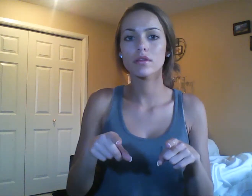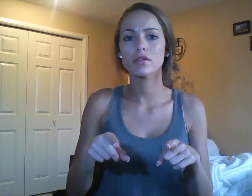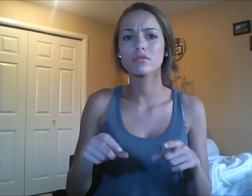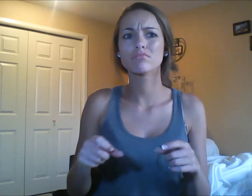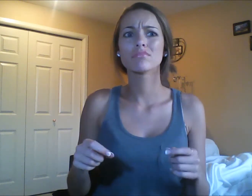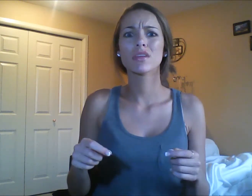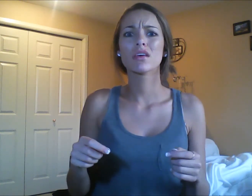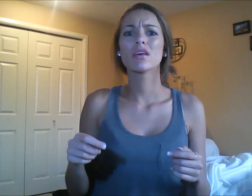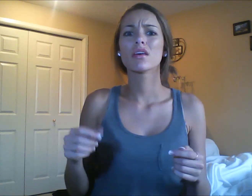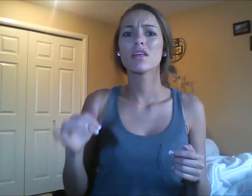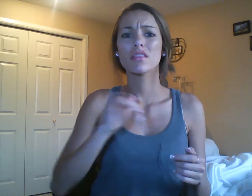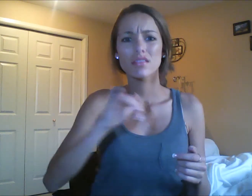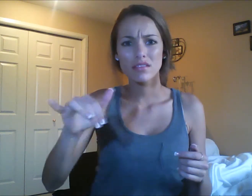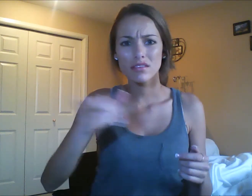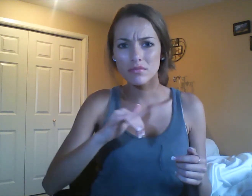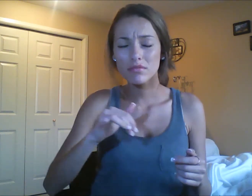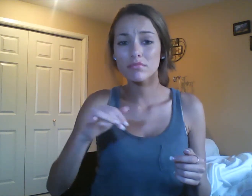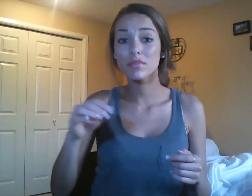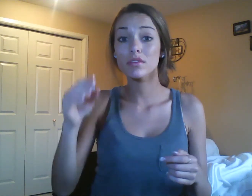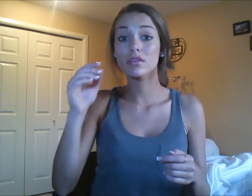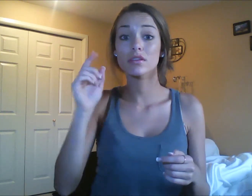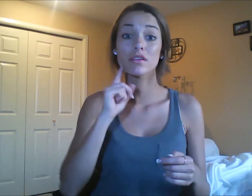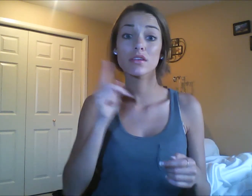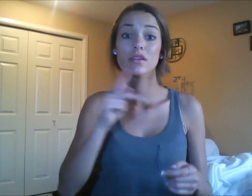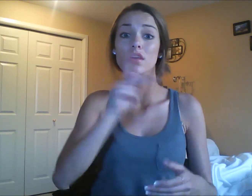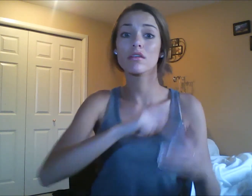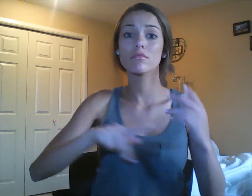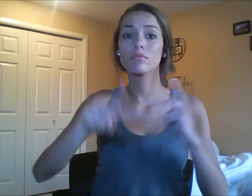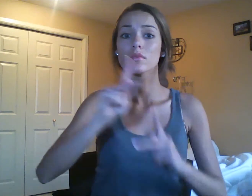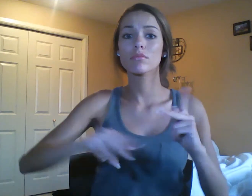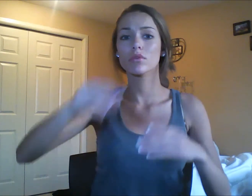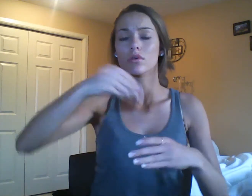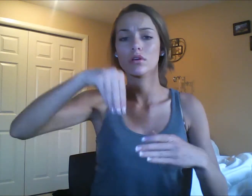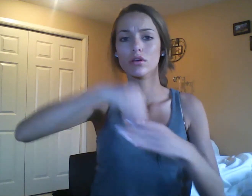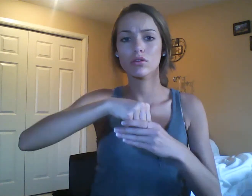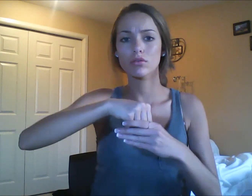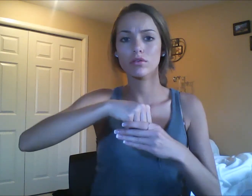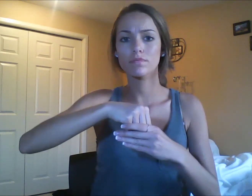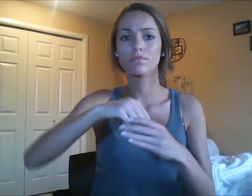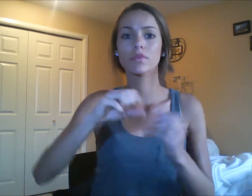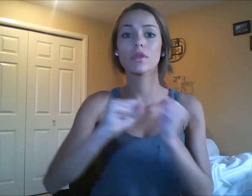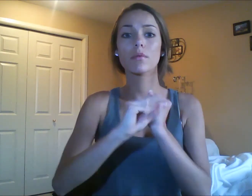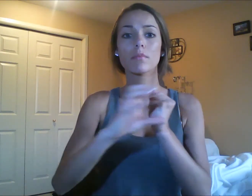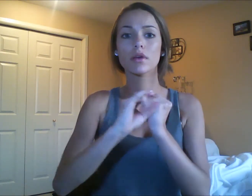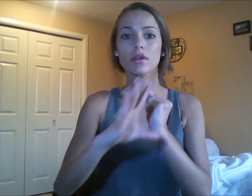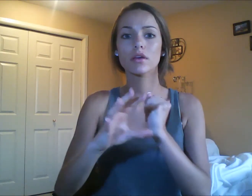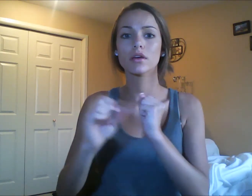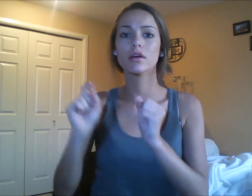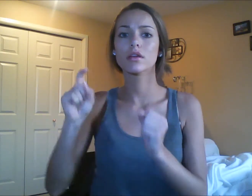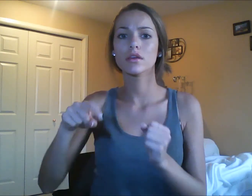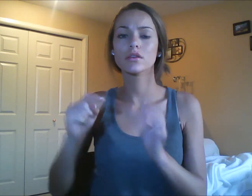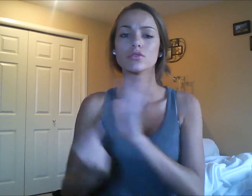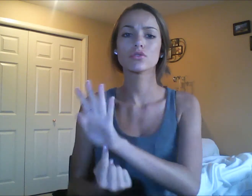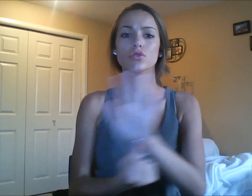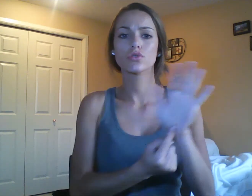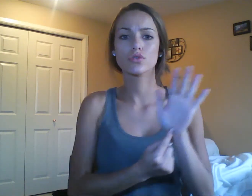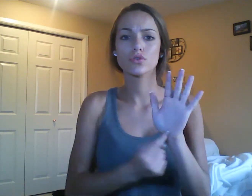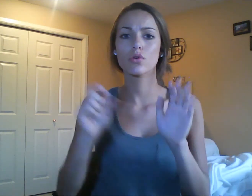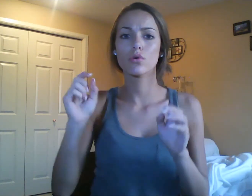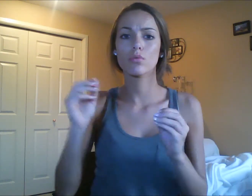also many examples where the deaf are included in society, and these should also be shown. I appreciate learning about the good things that happen